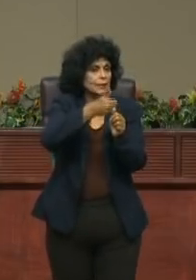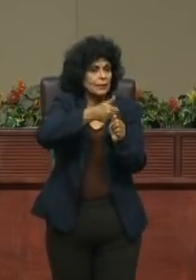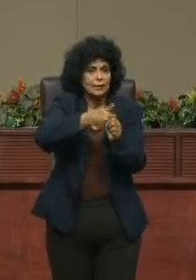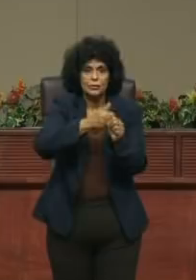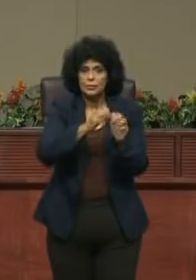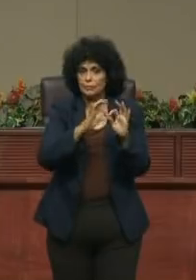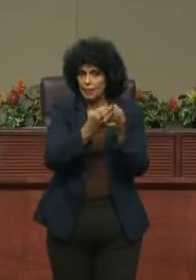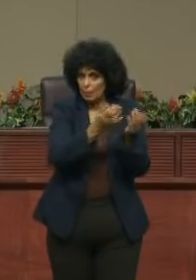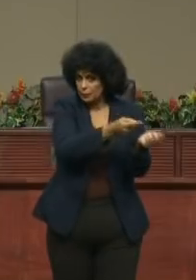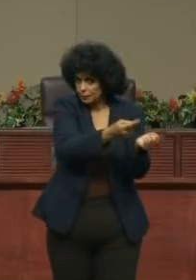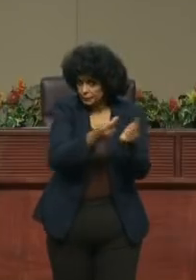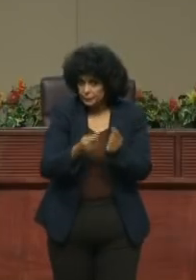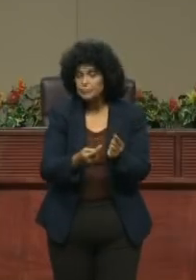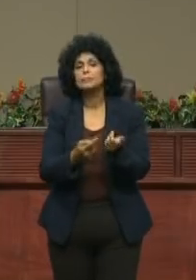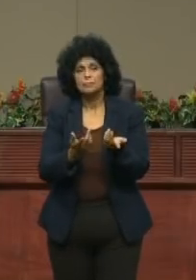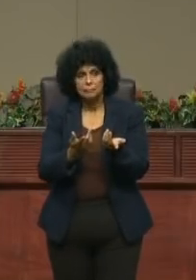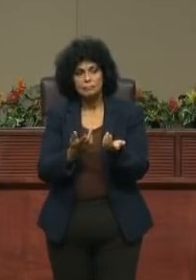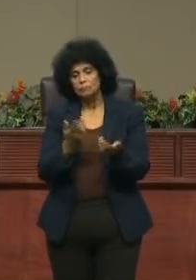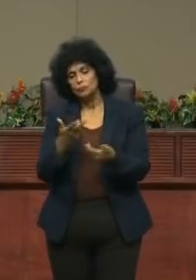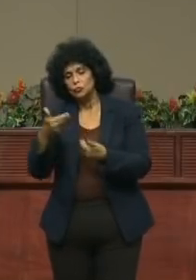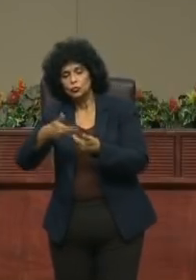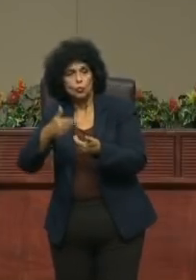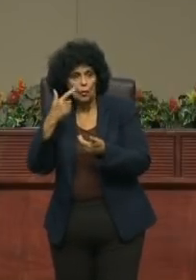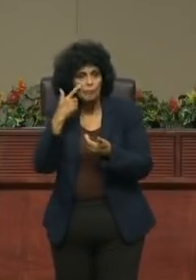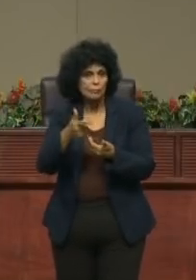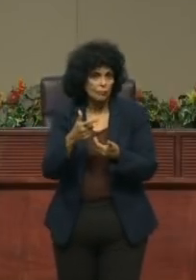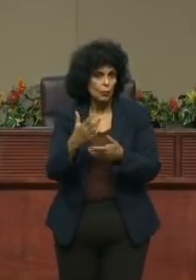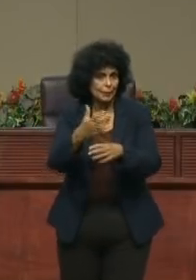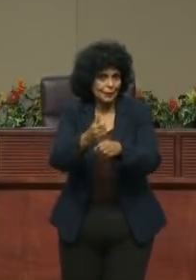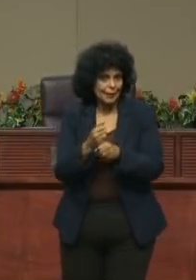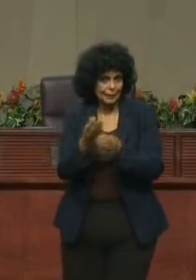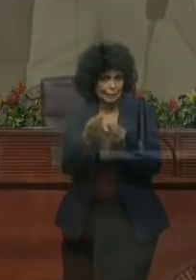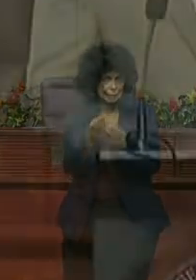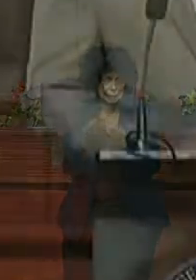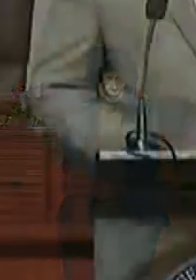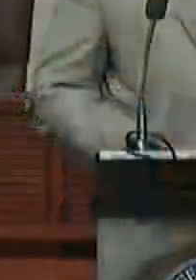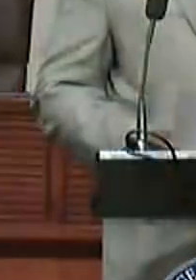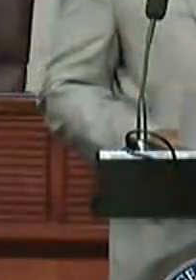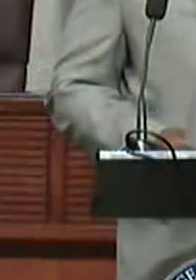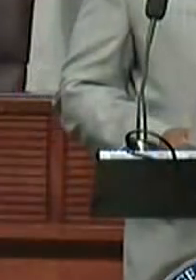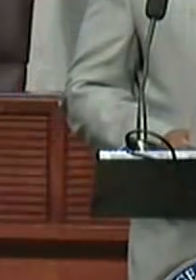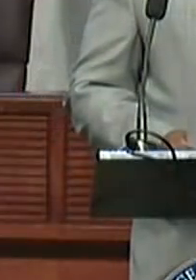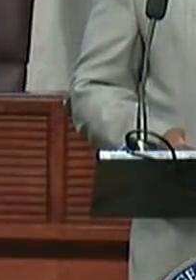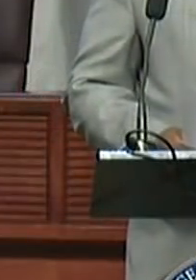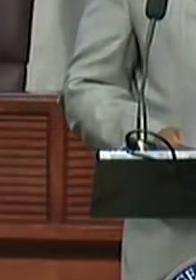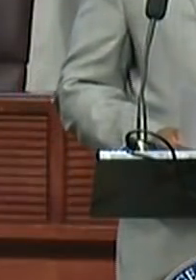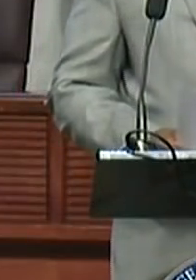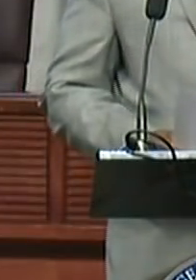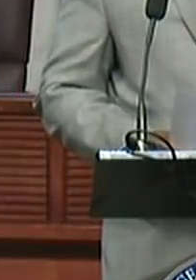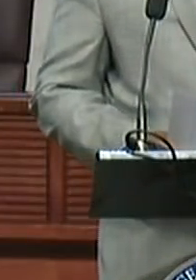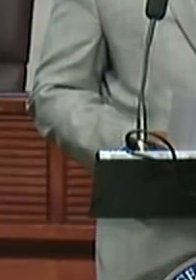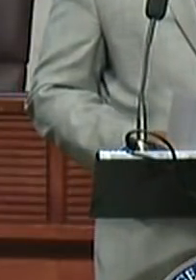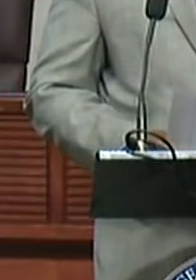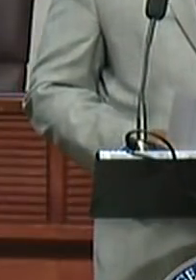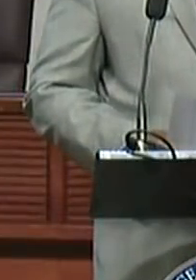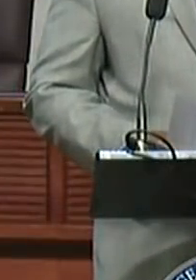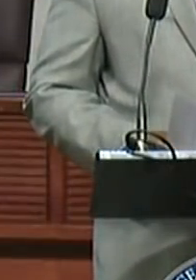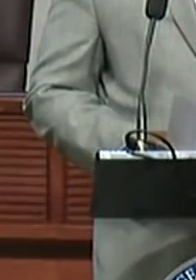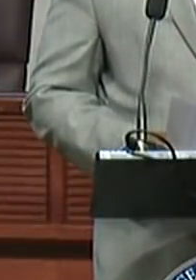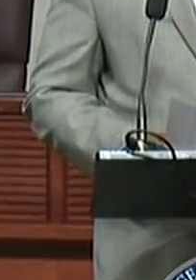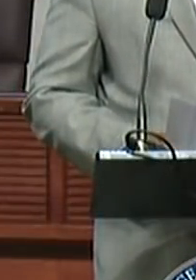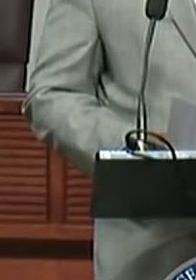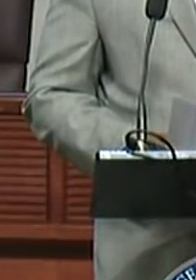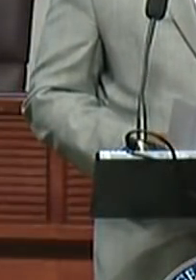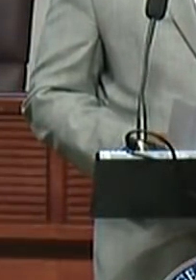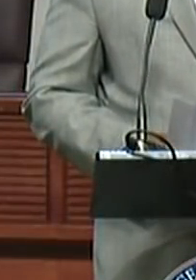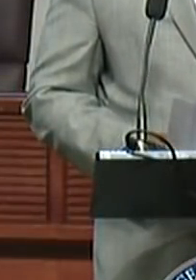that will be participating in that program. To get more information on the hurricane preparedness, you can visit our website